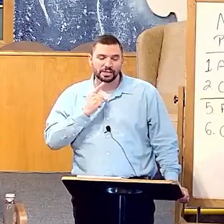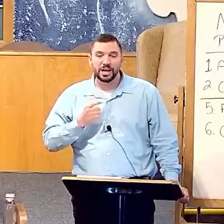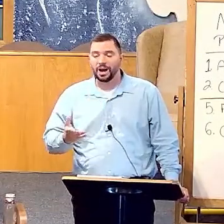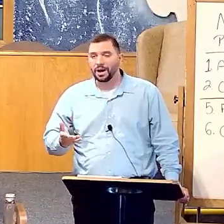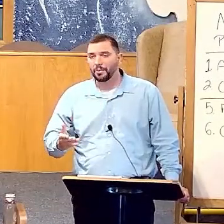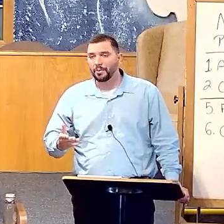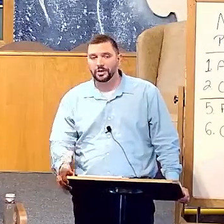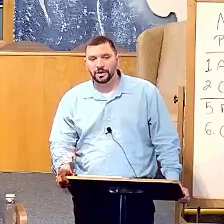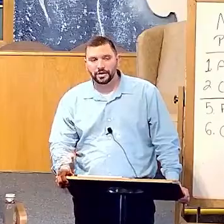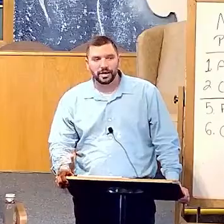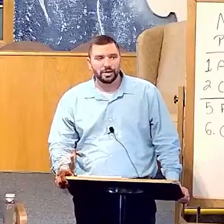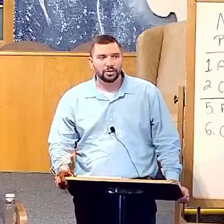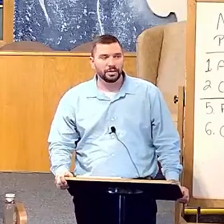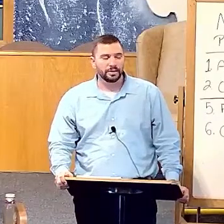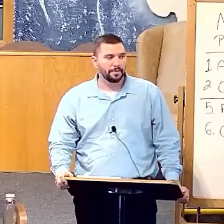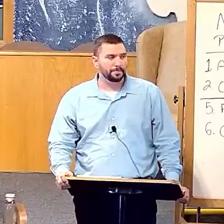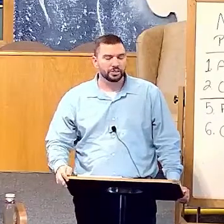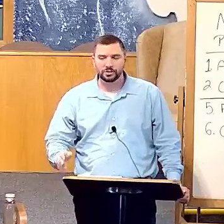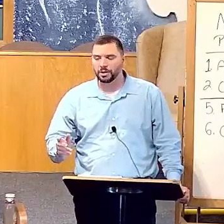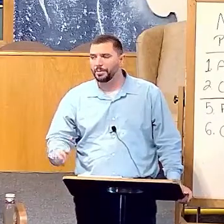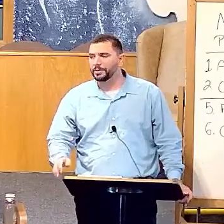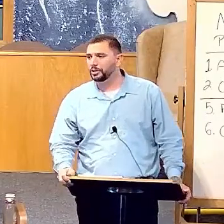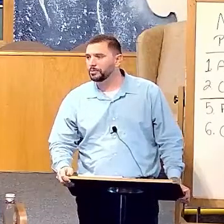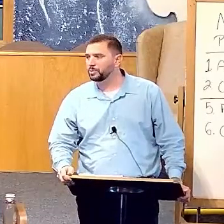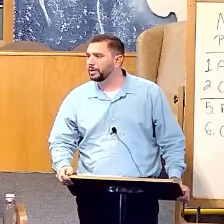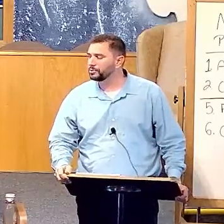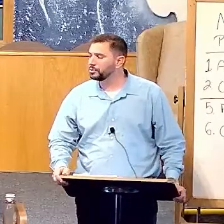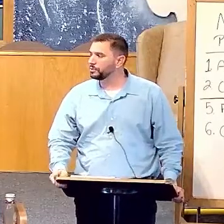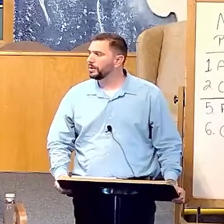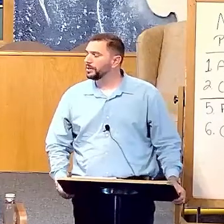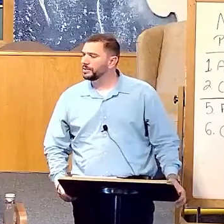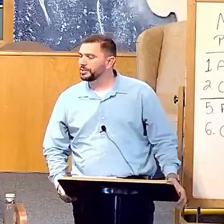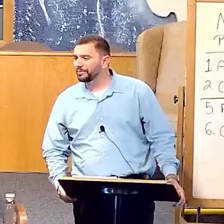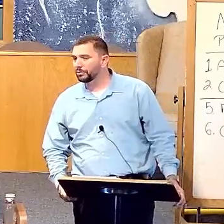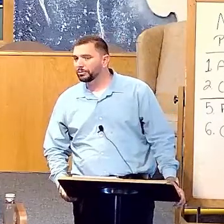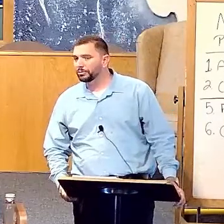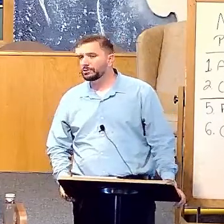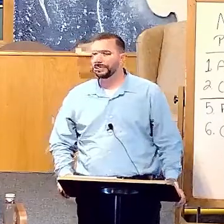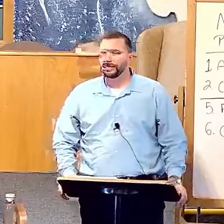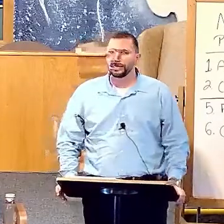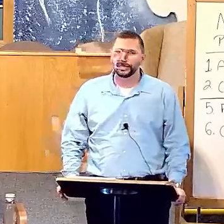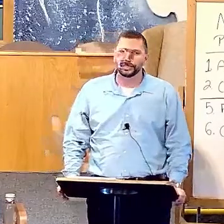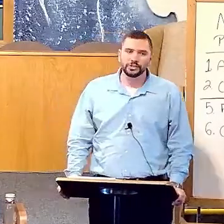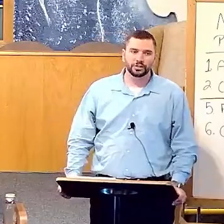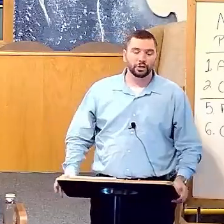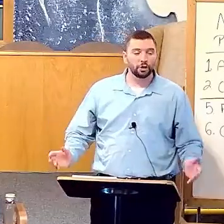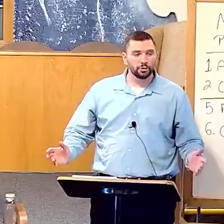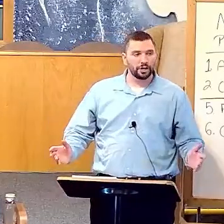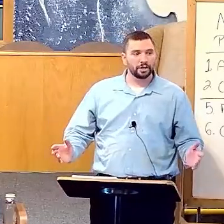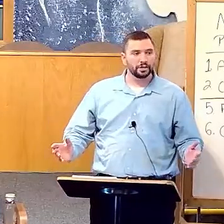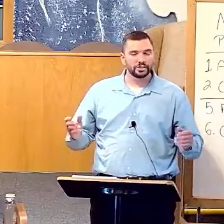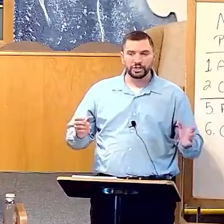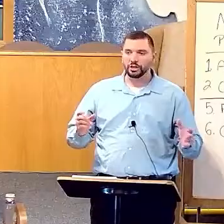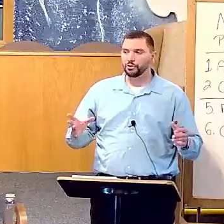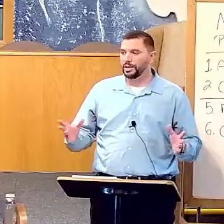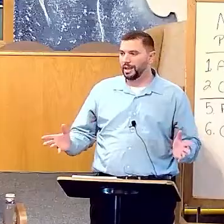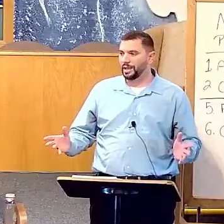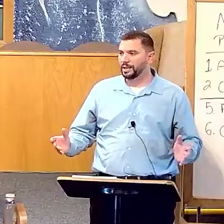I watched another guy. Just some common terms when it comes to the deaf culture is CODA, CODA. If somebody says